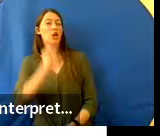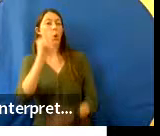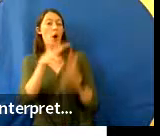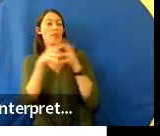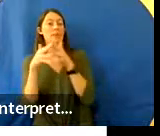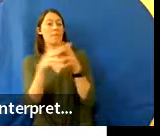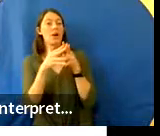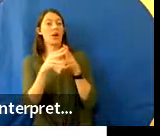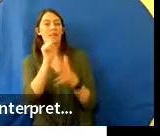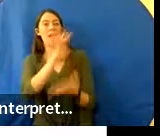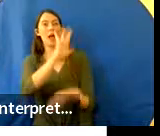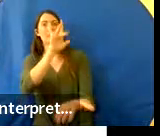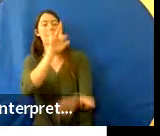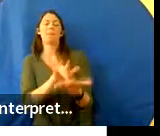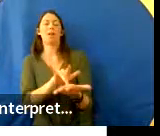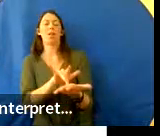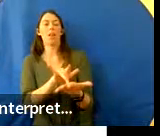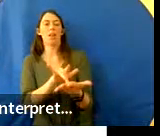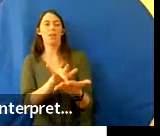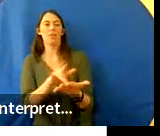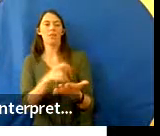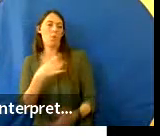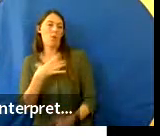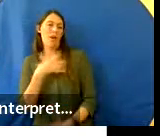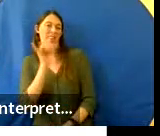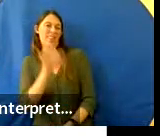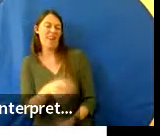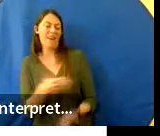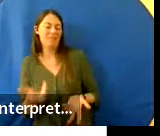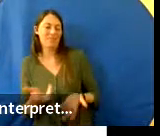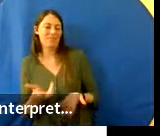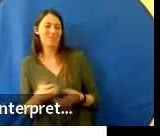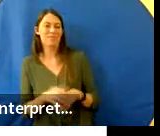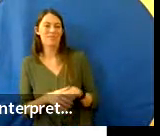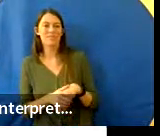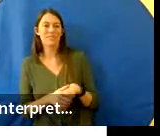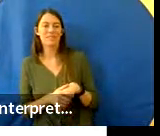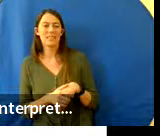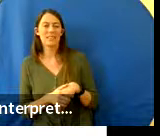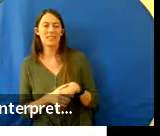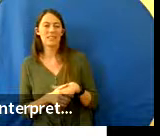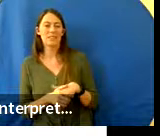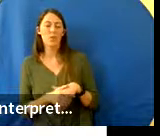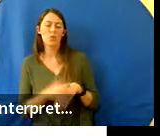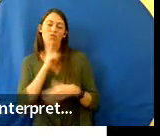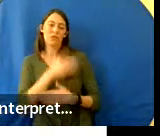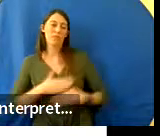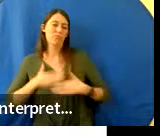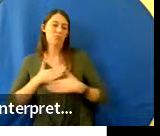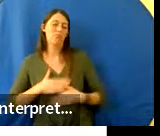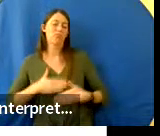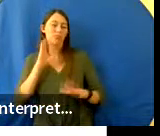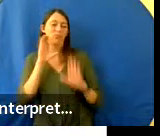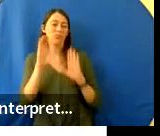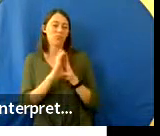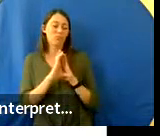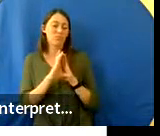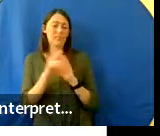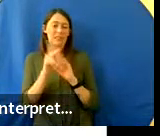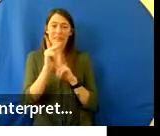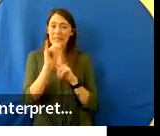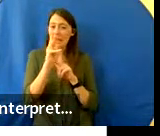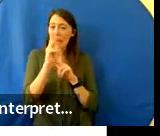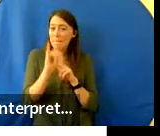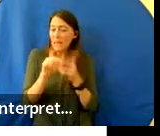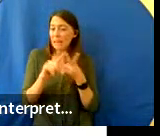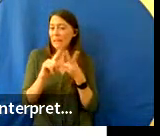globe. So I love that part of it. And anyway, I just really appreciate it. And I don't know if Kimmy or Lauren,